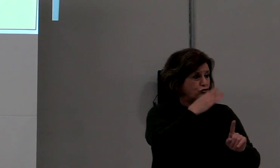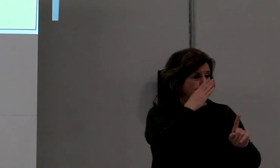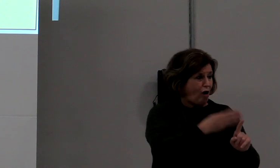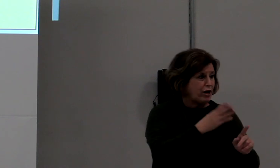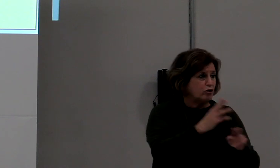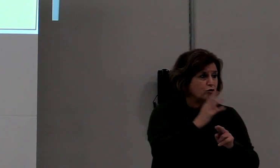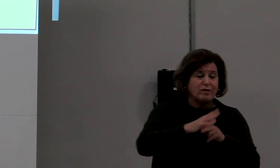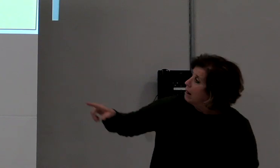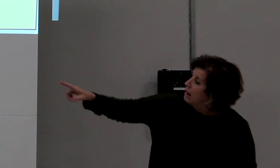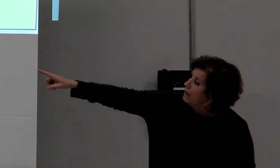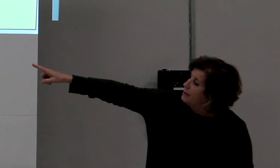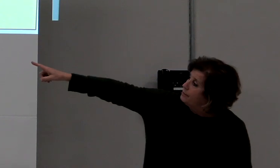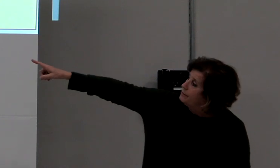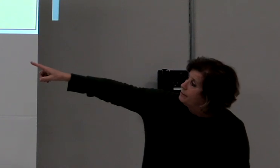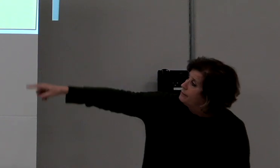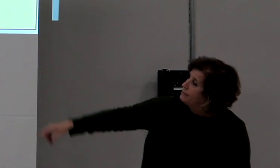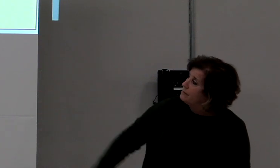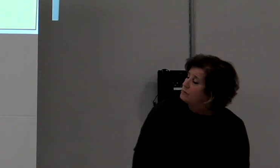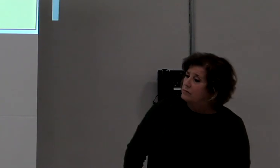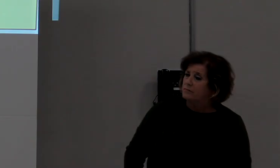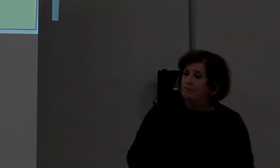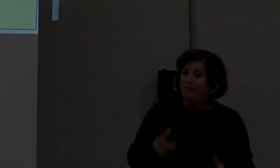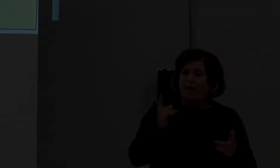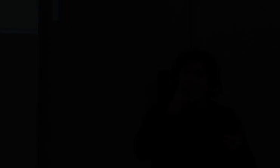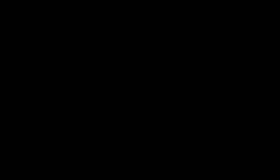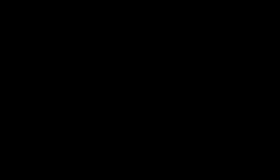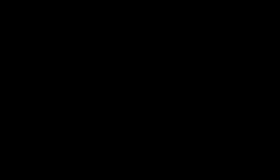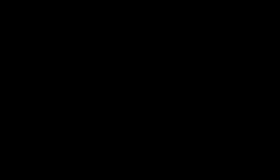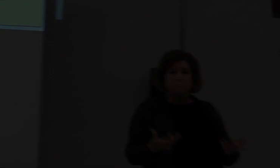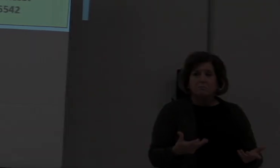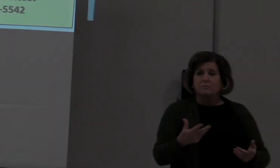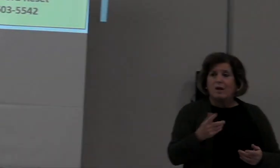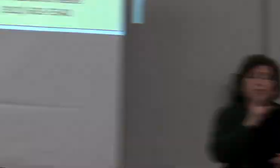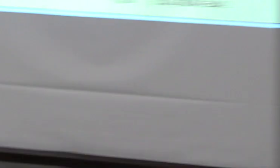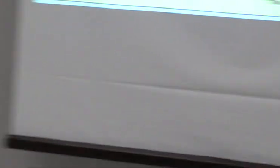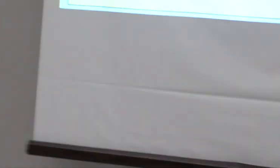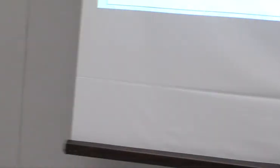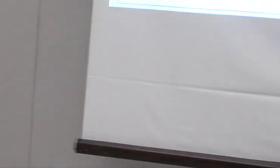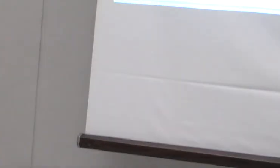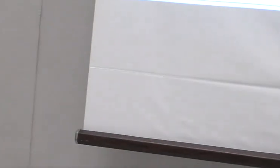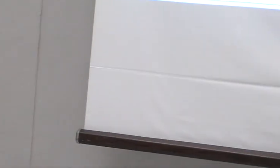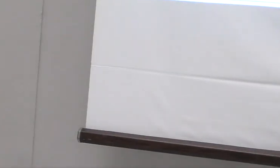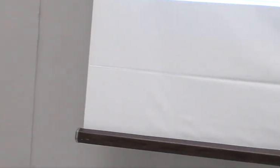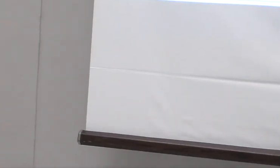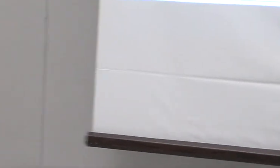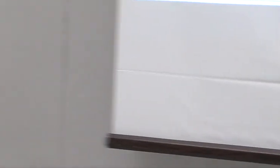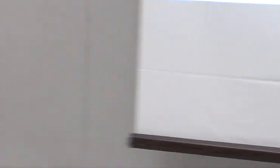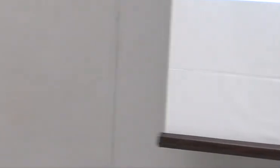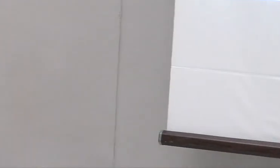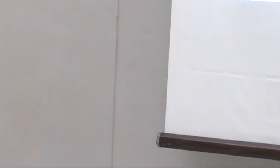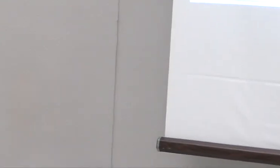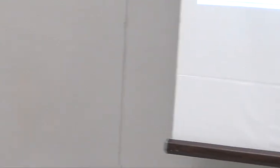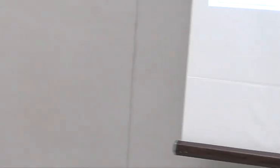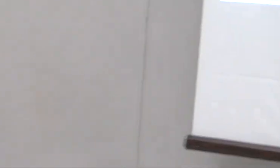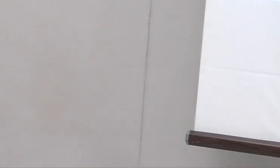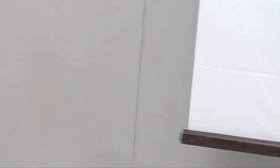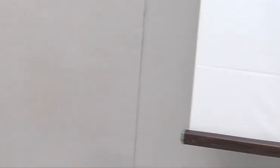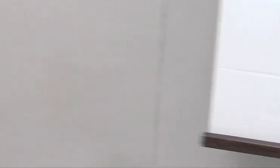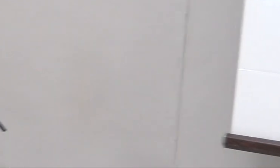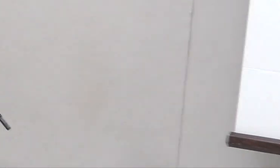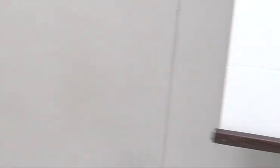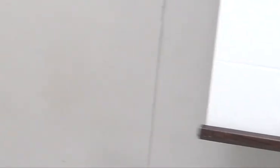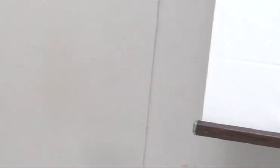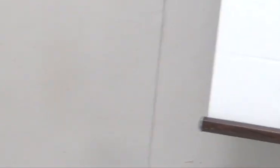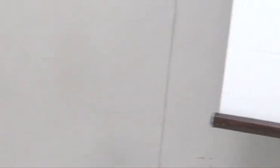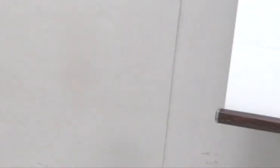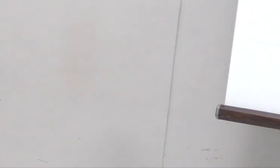use this email address. That really concludes my presentation. And thank you, Assessor Lawson, for having us tonight. And Commissioner